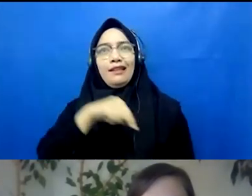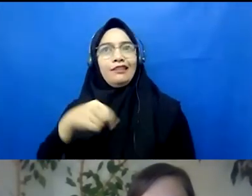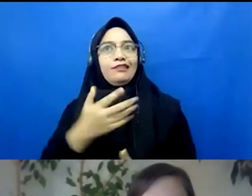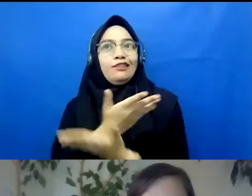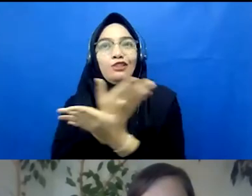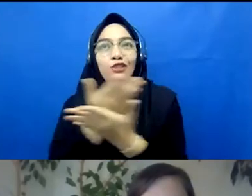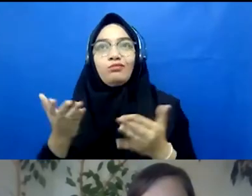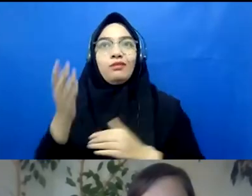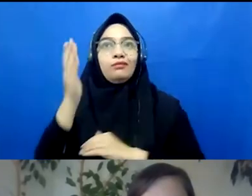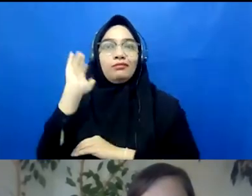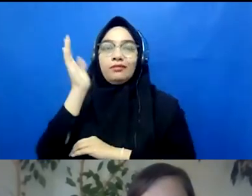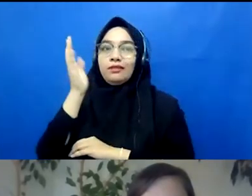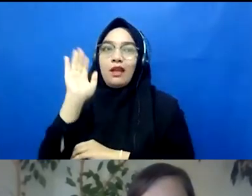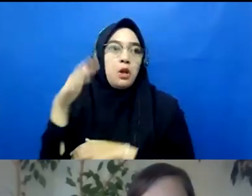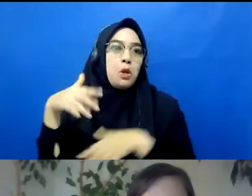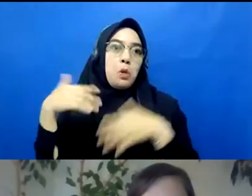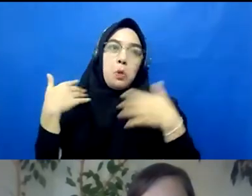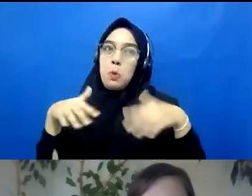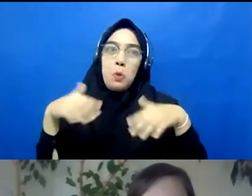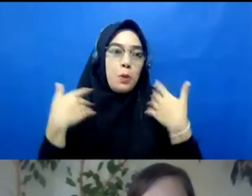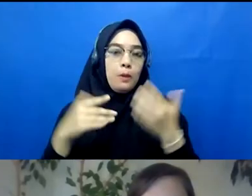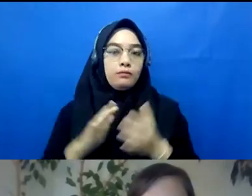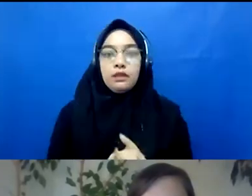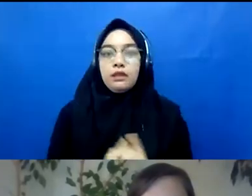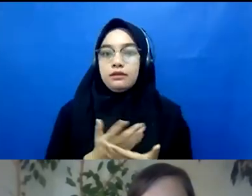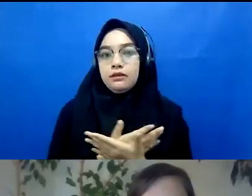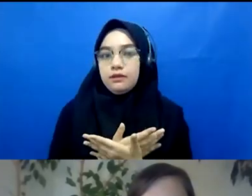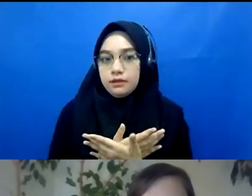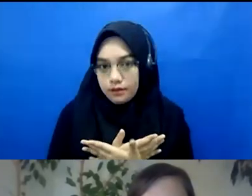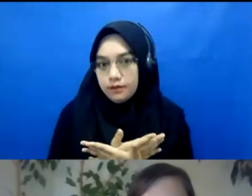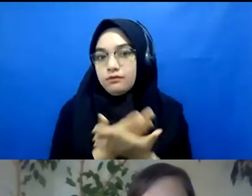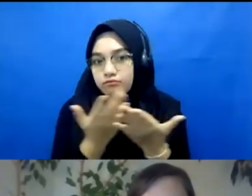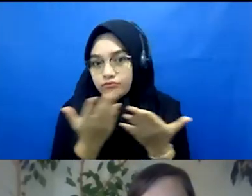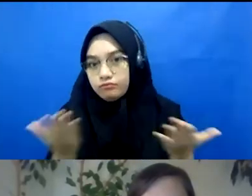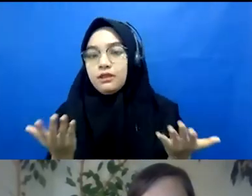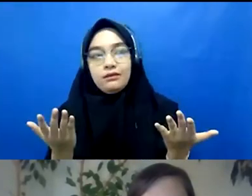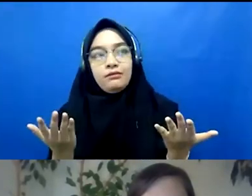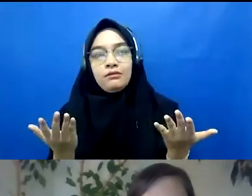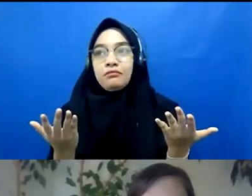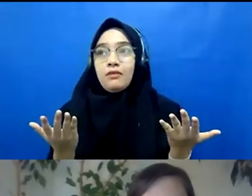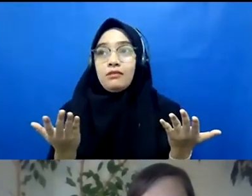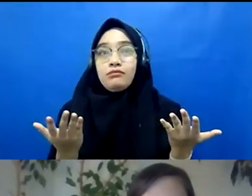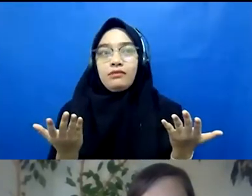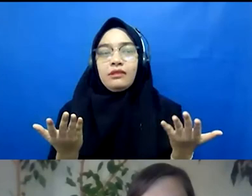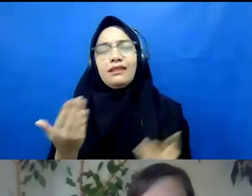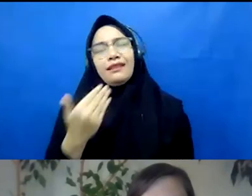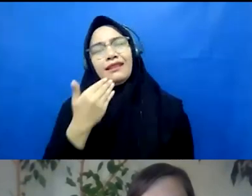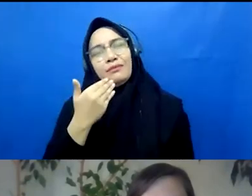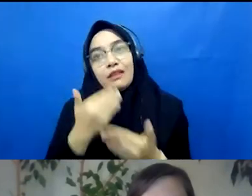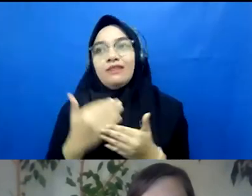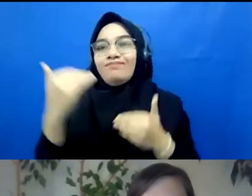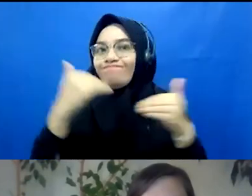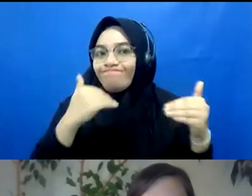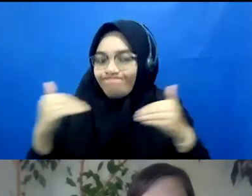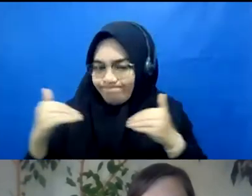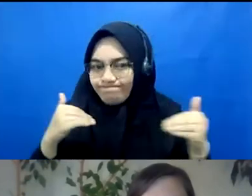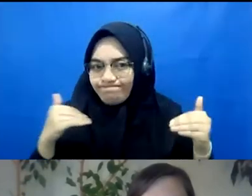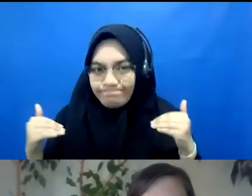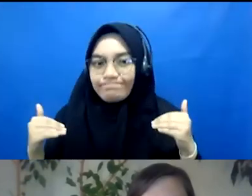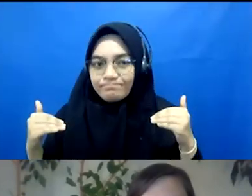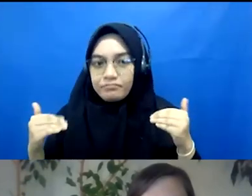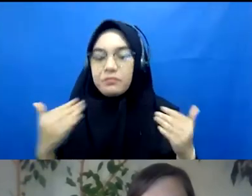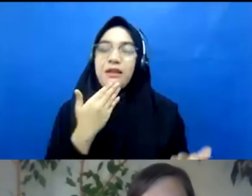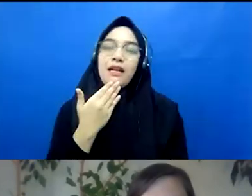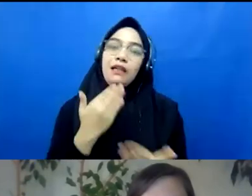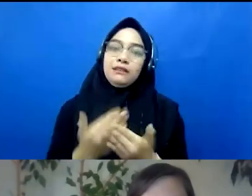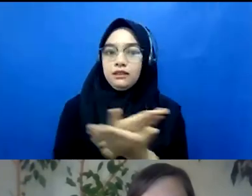on behalf of ERIA, you know, we just want to thank you for joining us today. So thank you all.